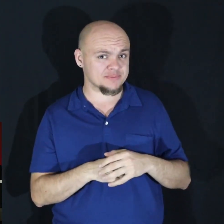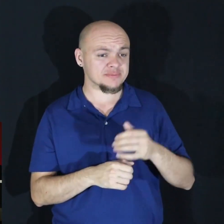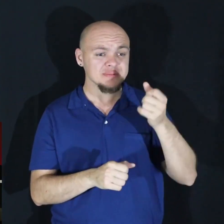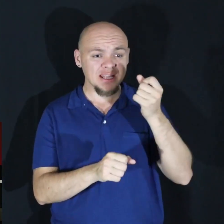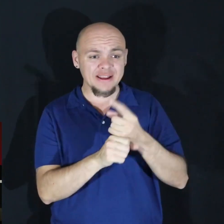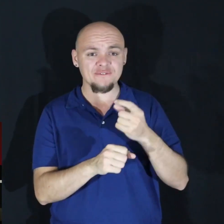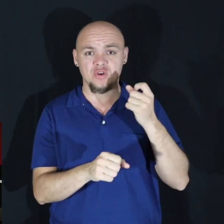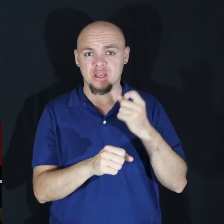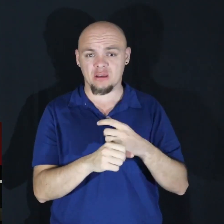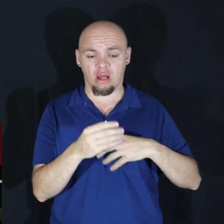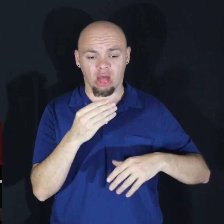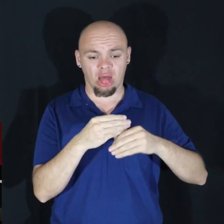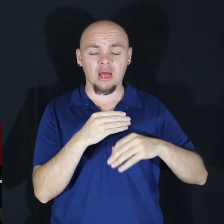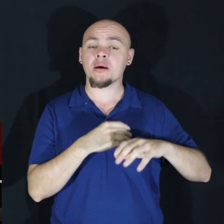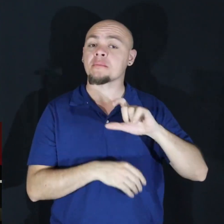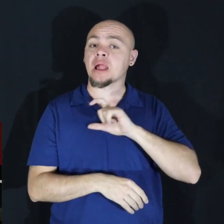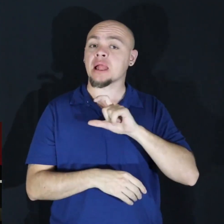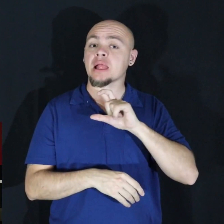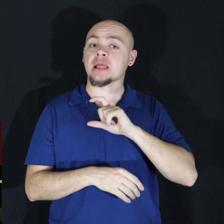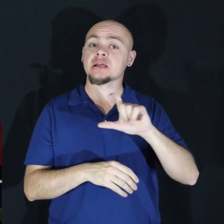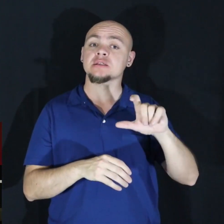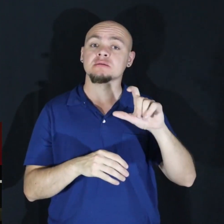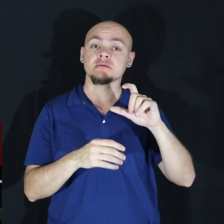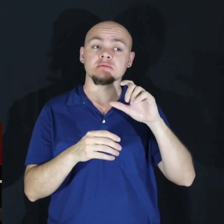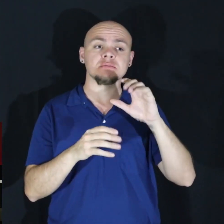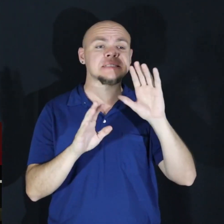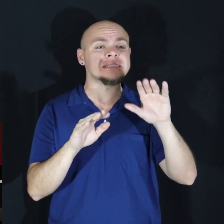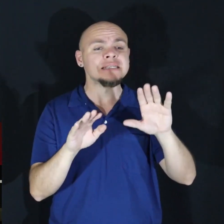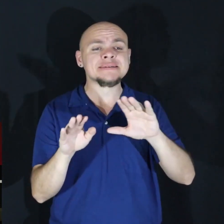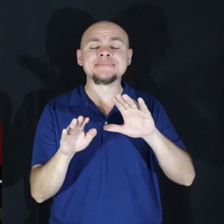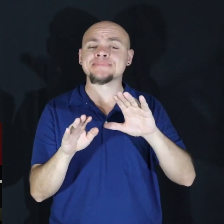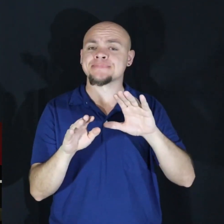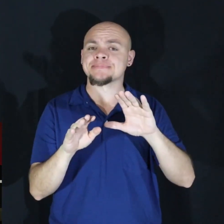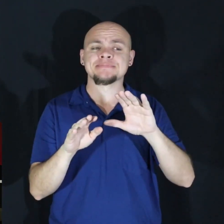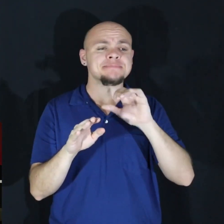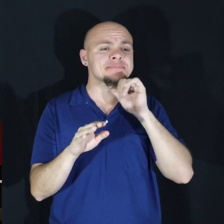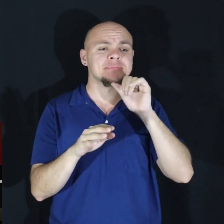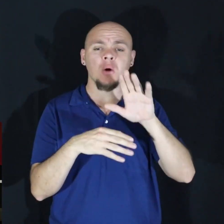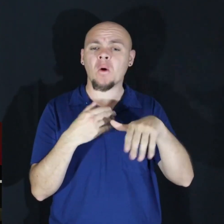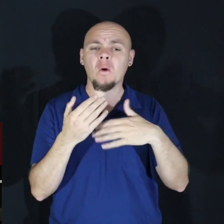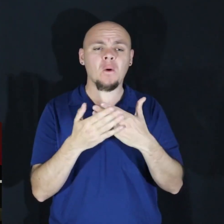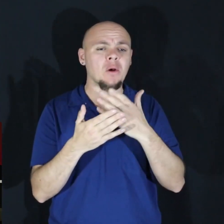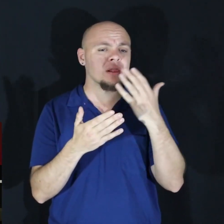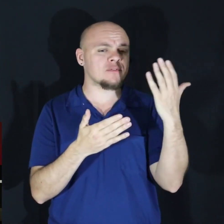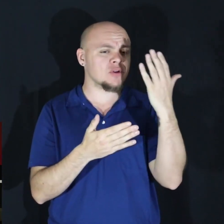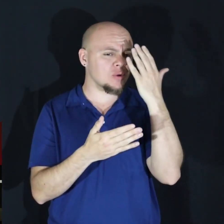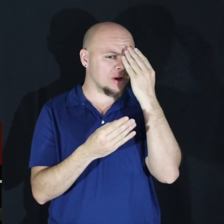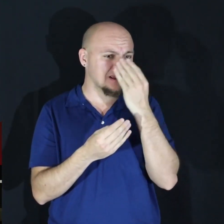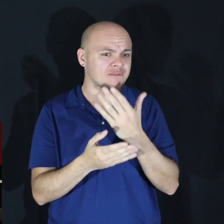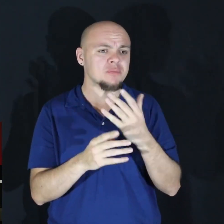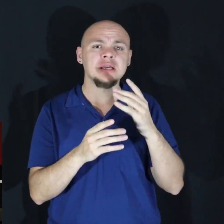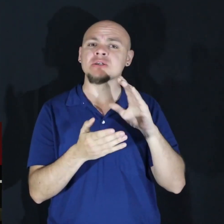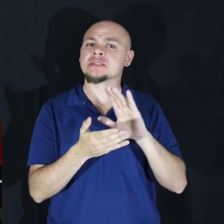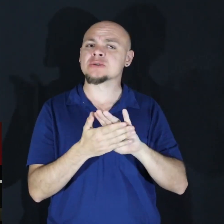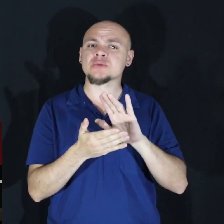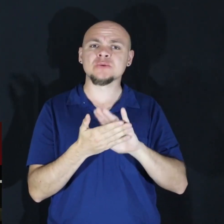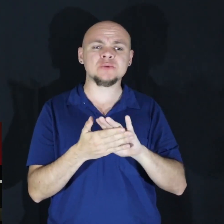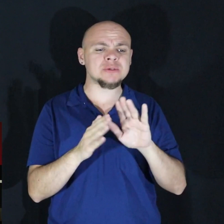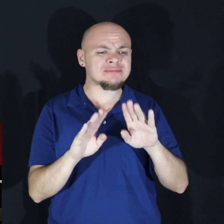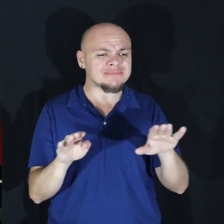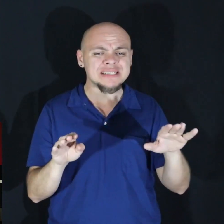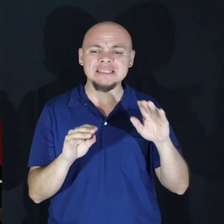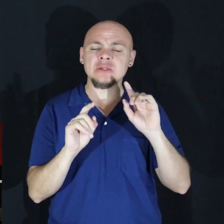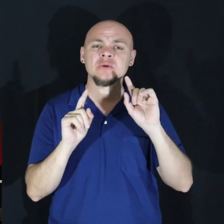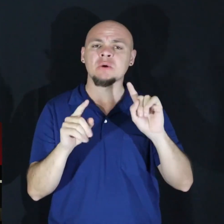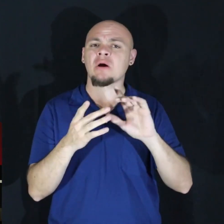year, police officers do a public service announcement saying, please don't put all this information about your kid who's going to school online.